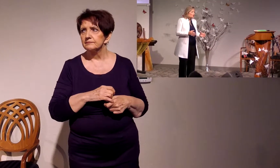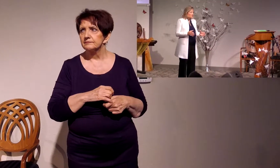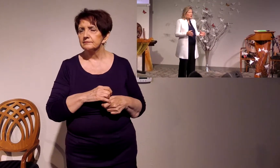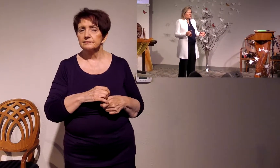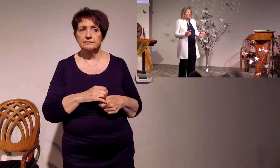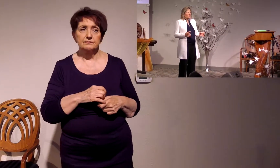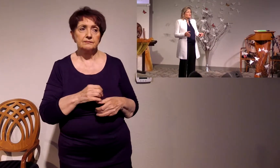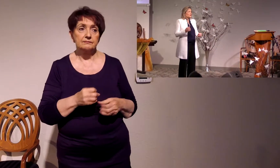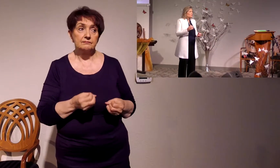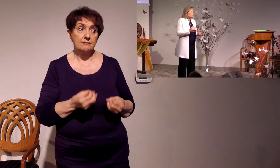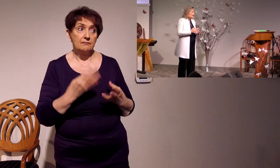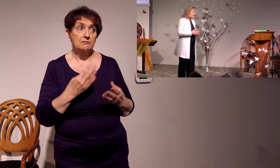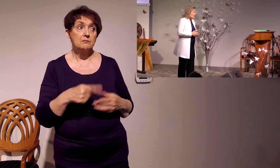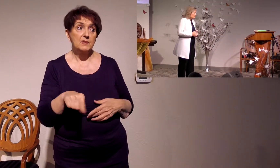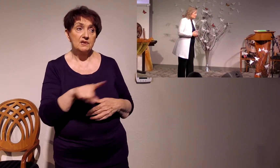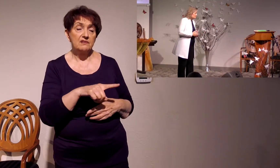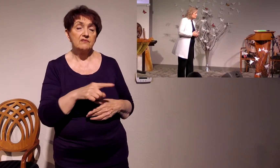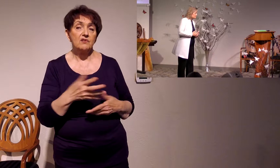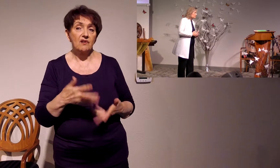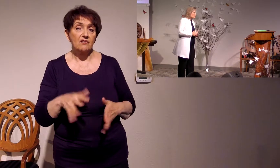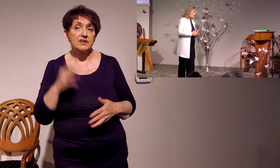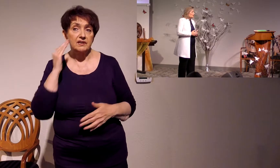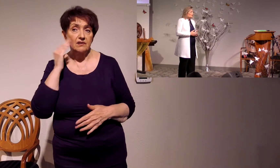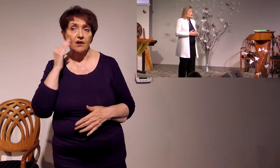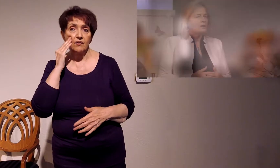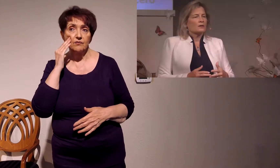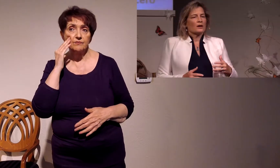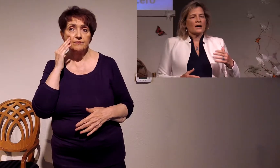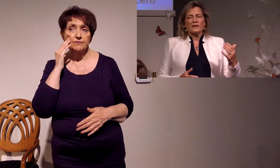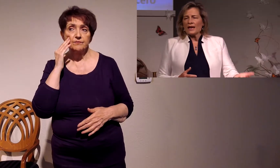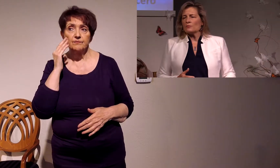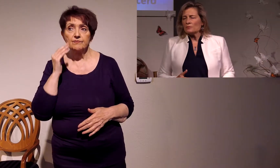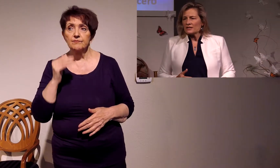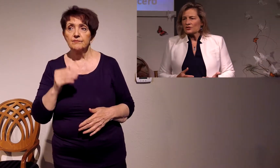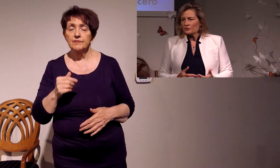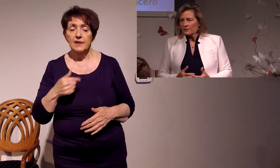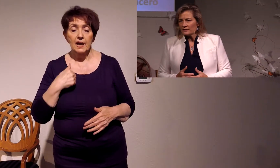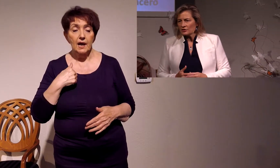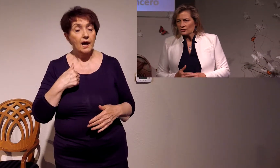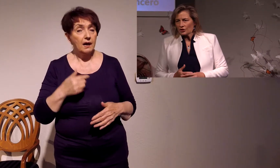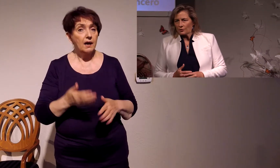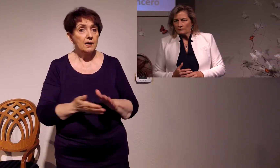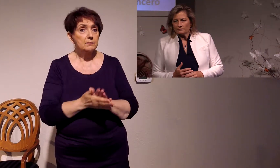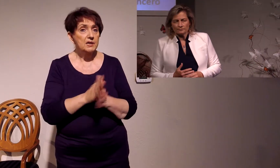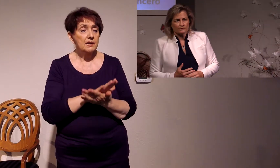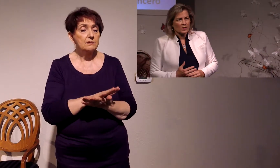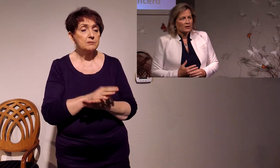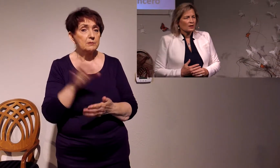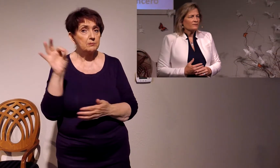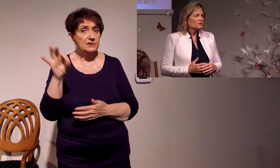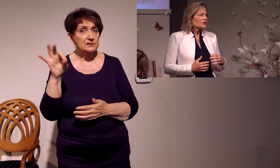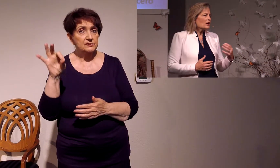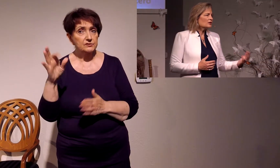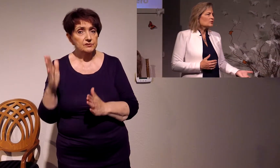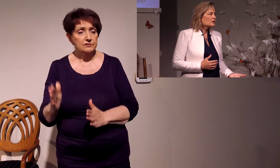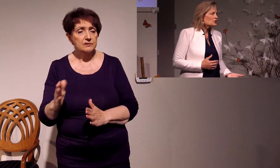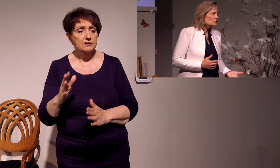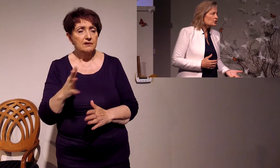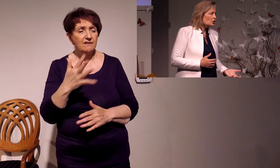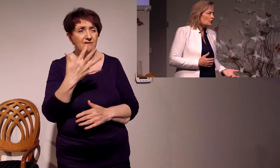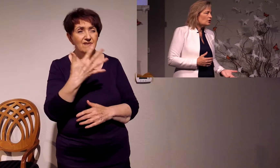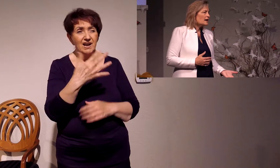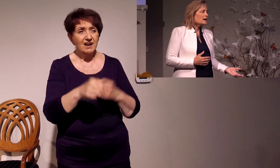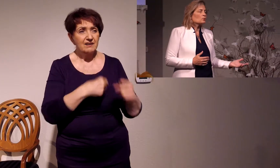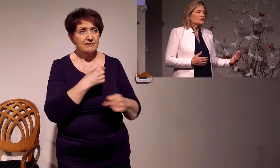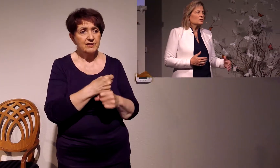Many of you already know this, some of you may not. I became a minister 5 years ago. I felt the calling when I was a